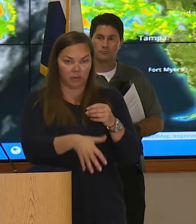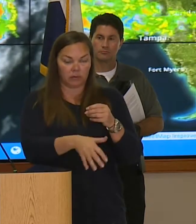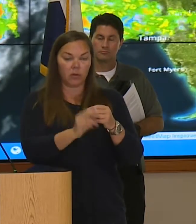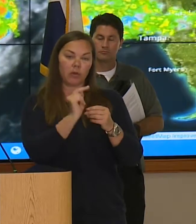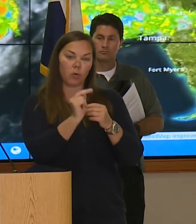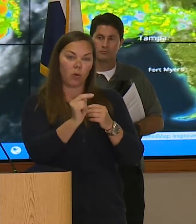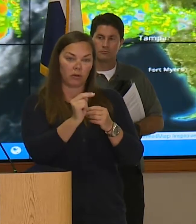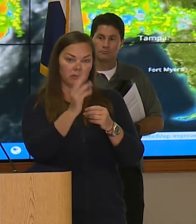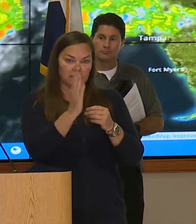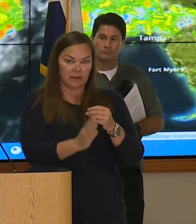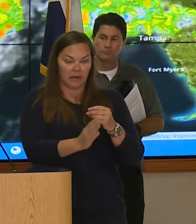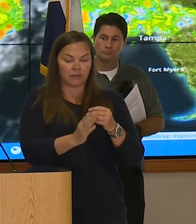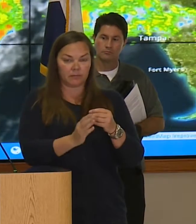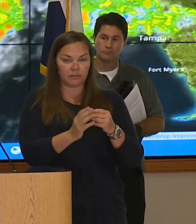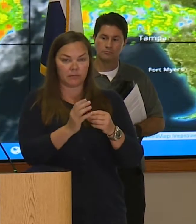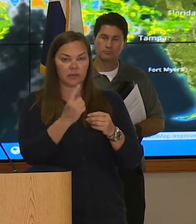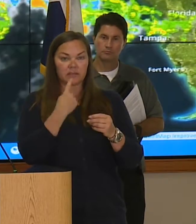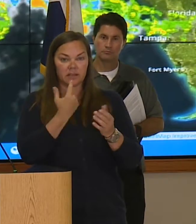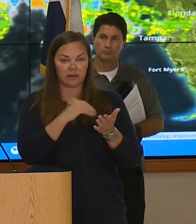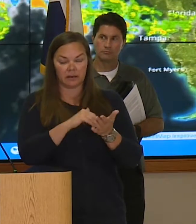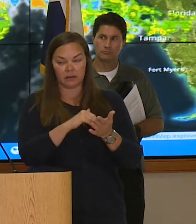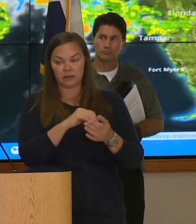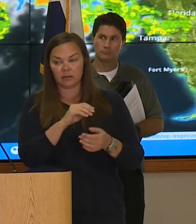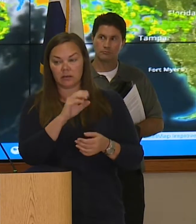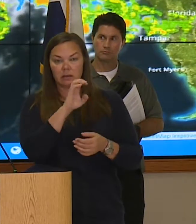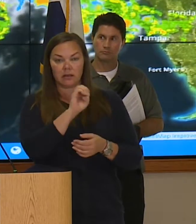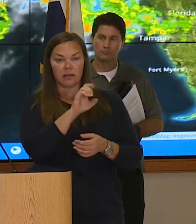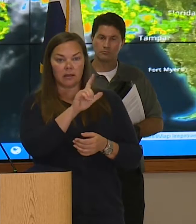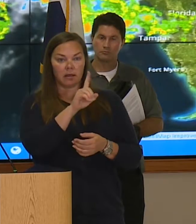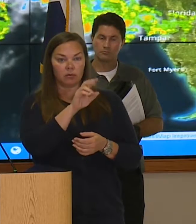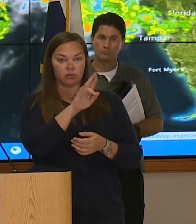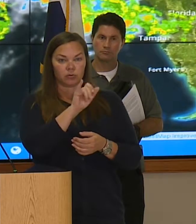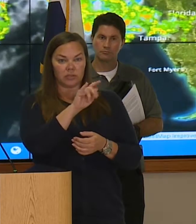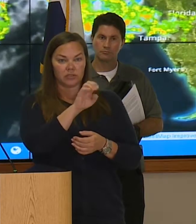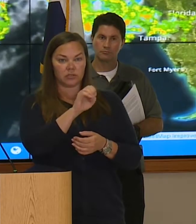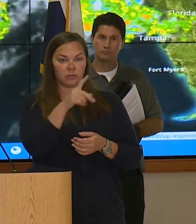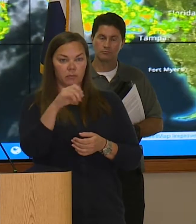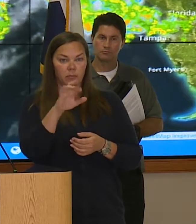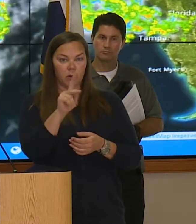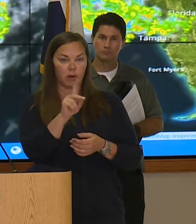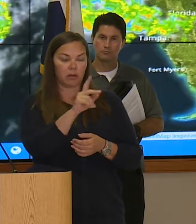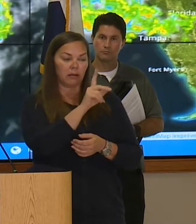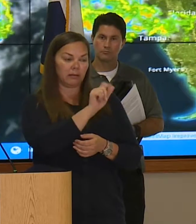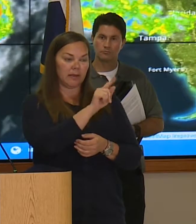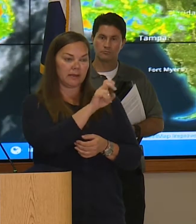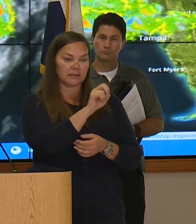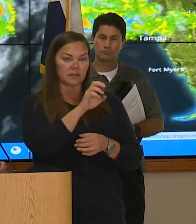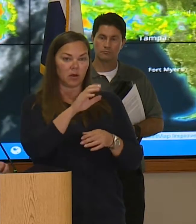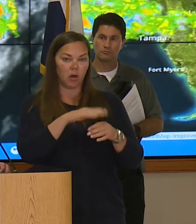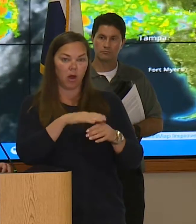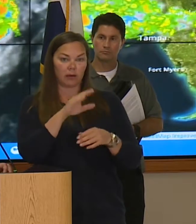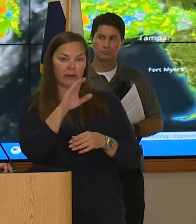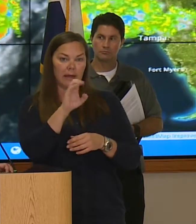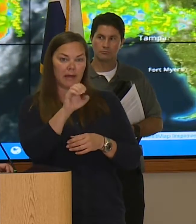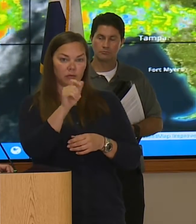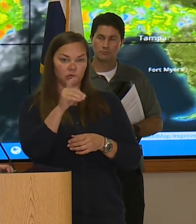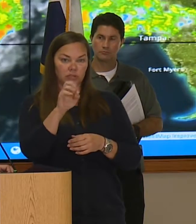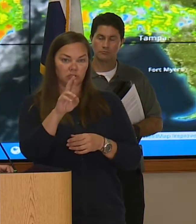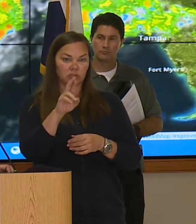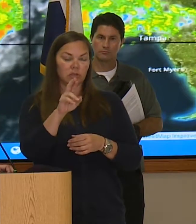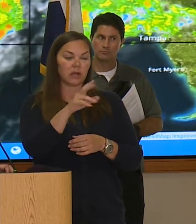on the north side, and I'll repeat those: Eldridge Park, Lakes on Eldridge, Lakes on Eldridge